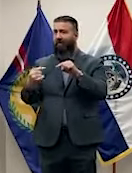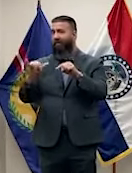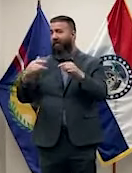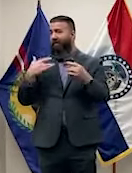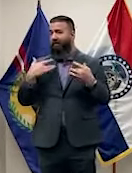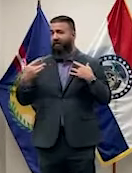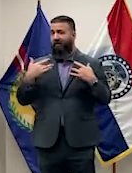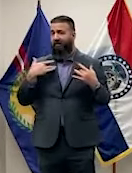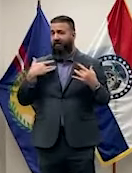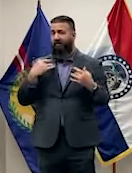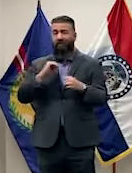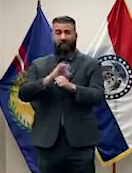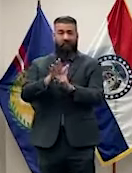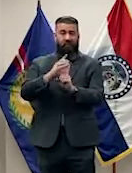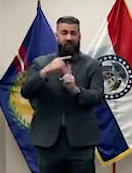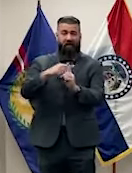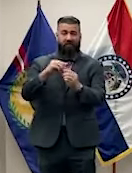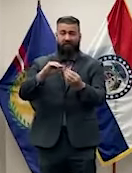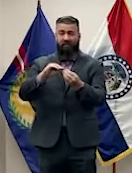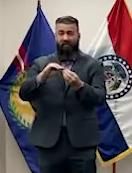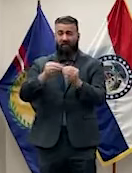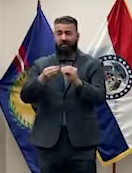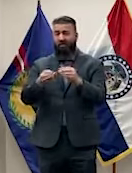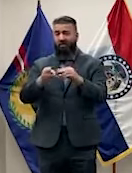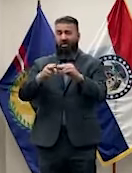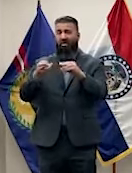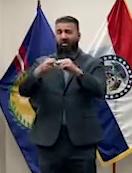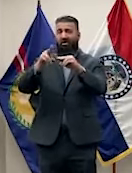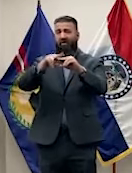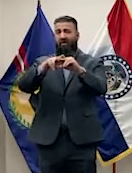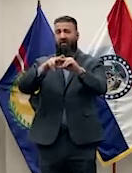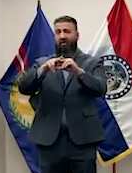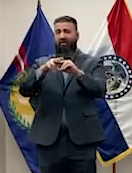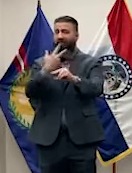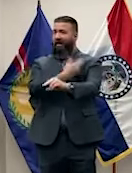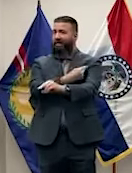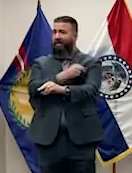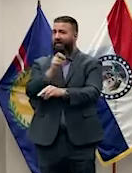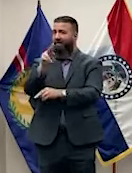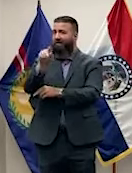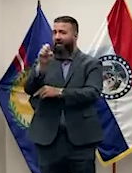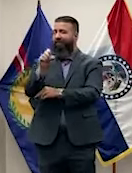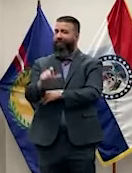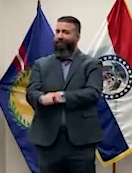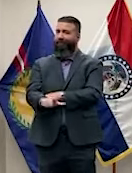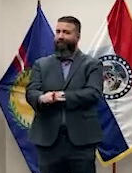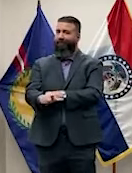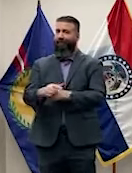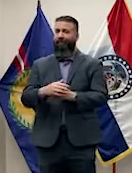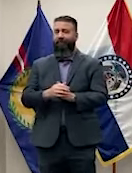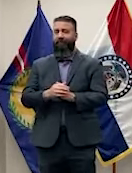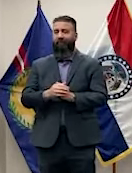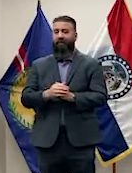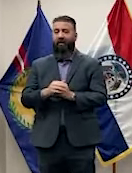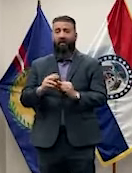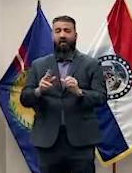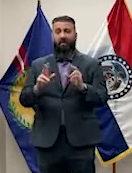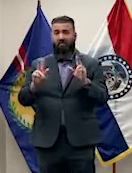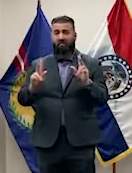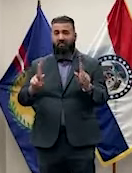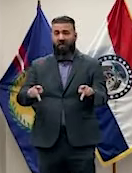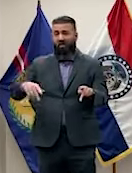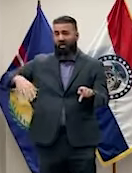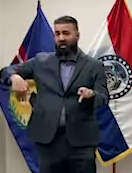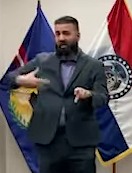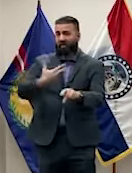cases are jumping, vaccination rates are doggedly low. And it's the unvaccinated who are filling up most hospital beds.